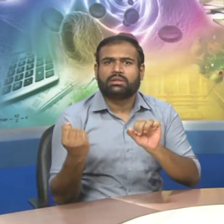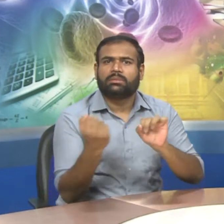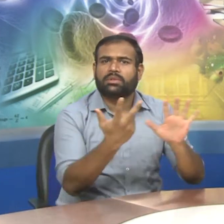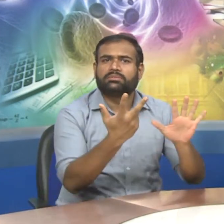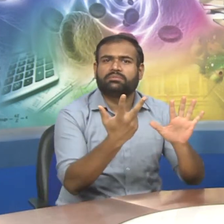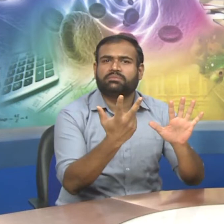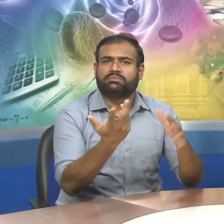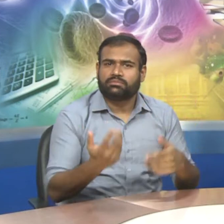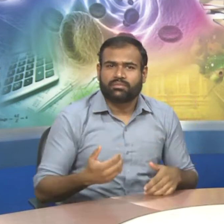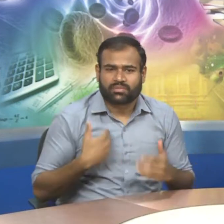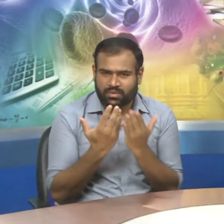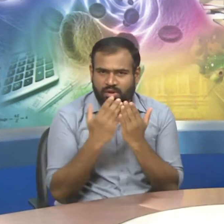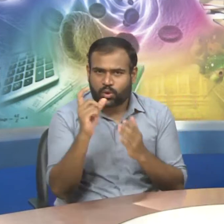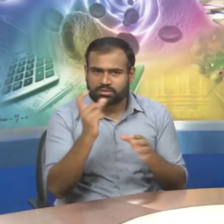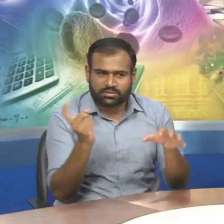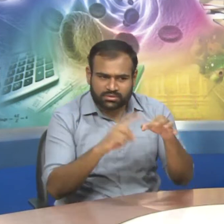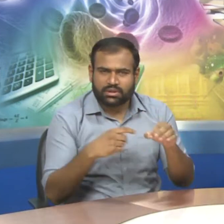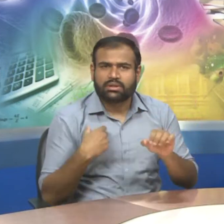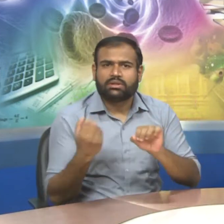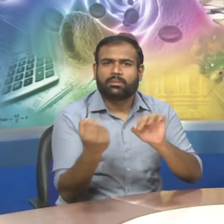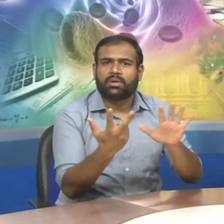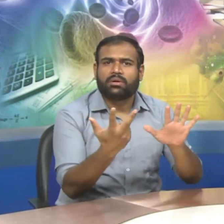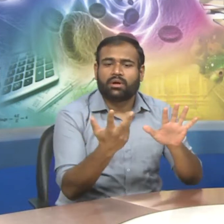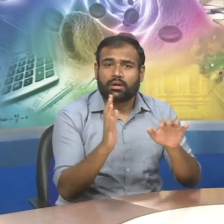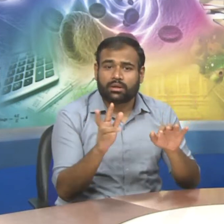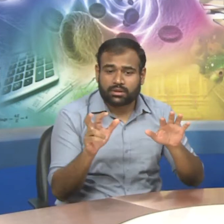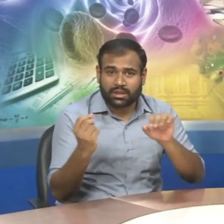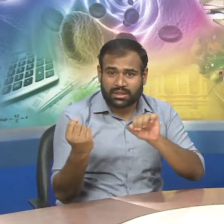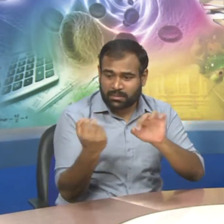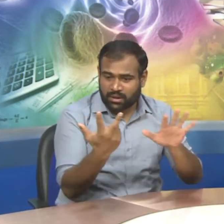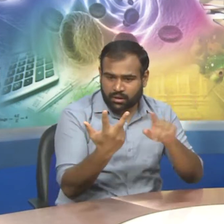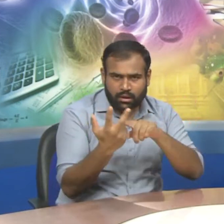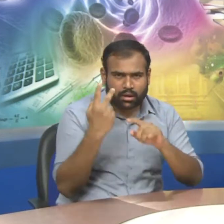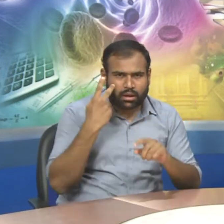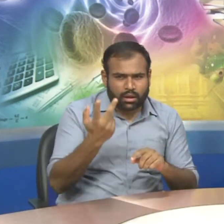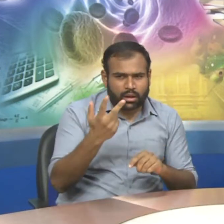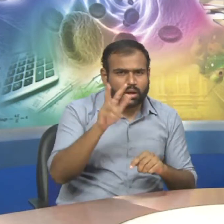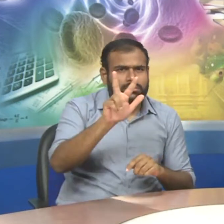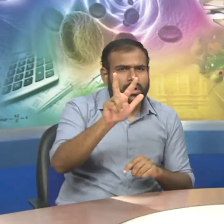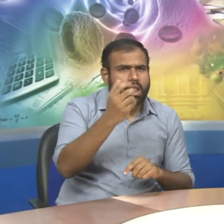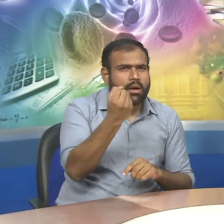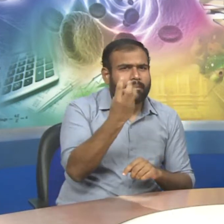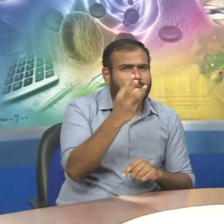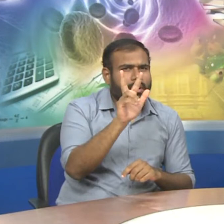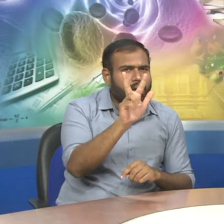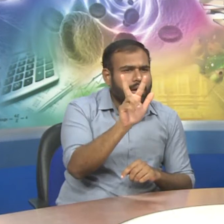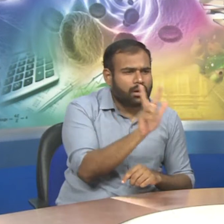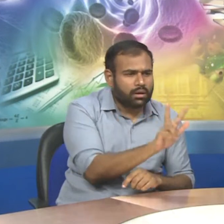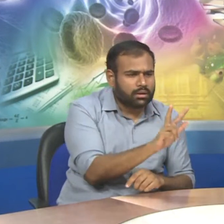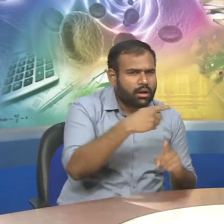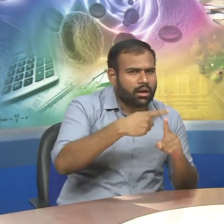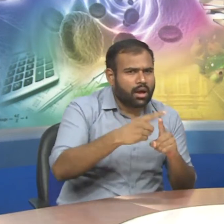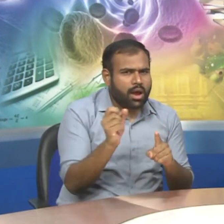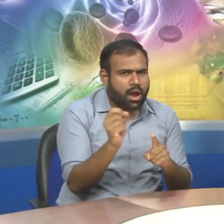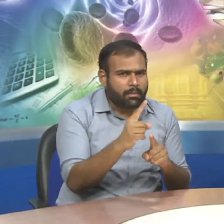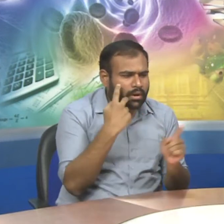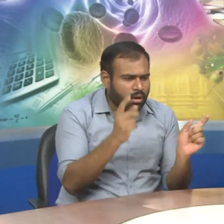Recently I joined for 6 month, for 8 month. I have been working here for 8 months. So this is the 8.